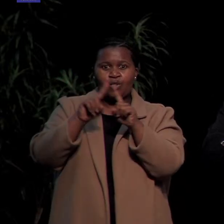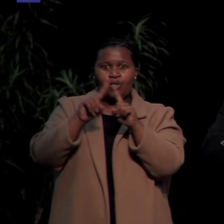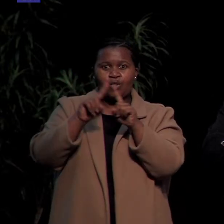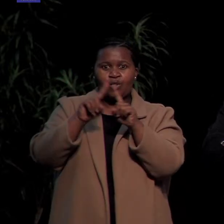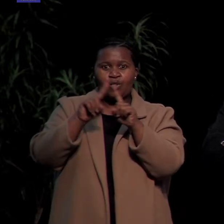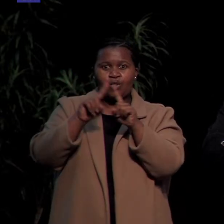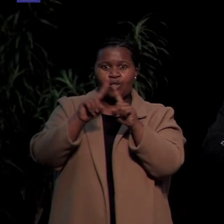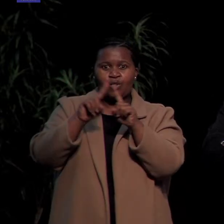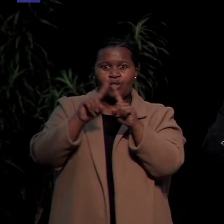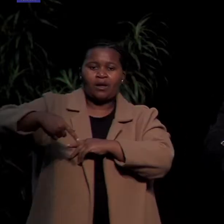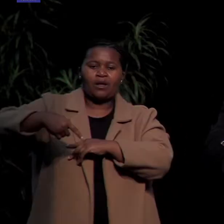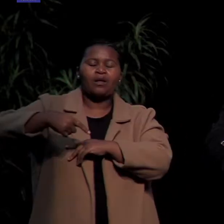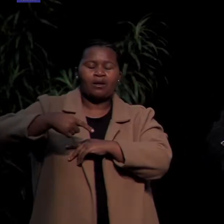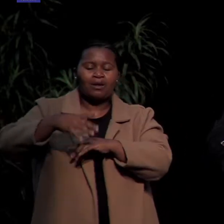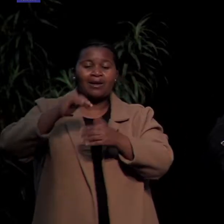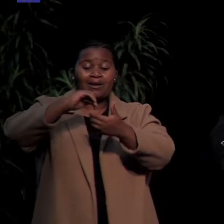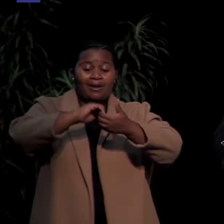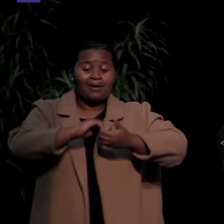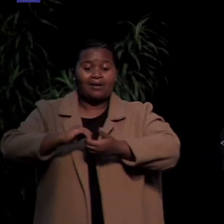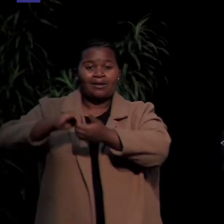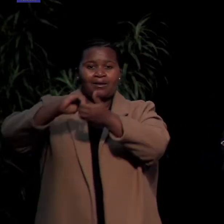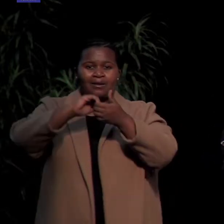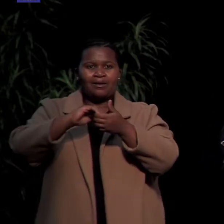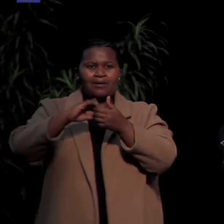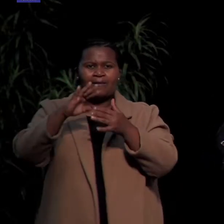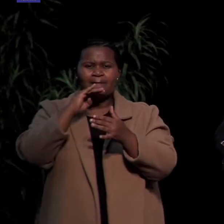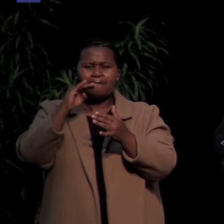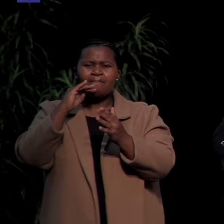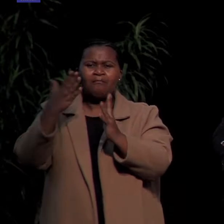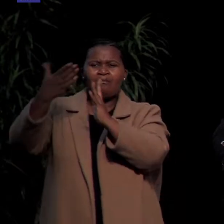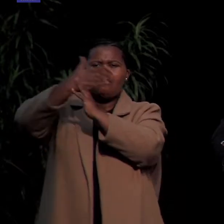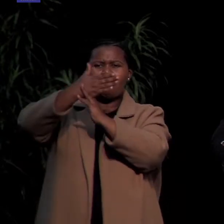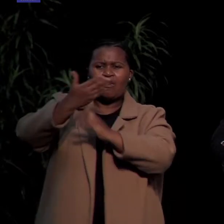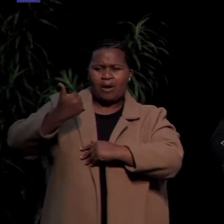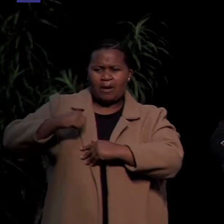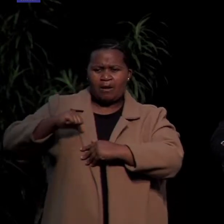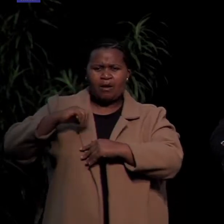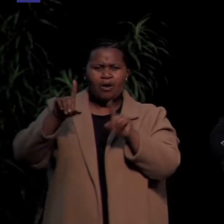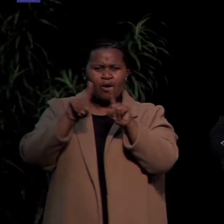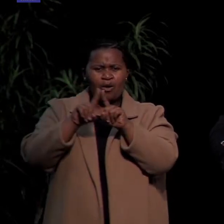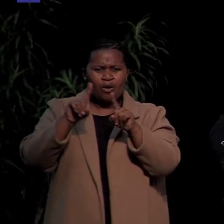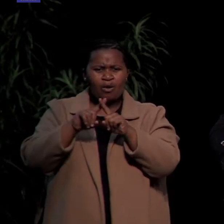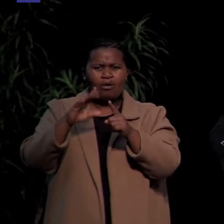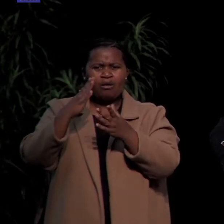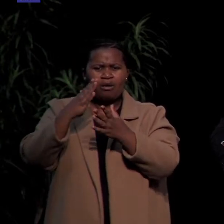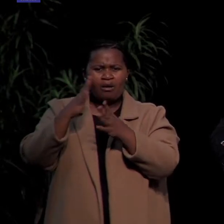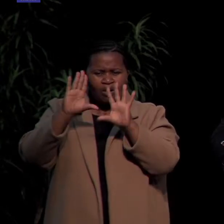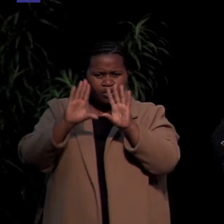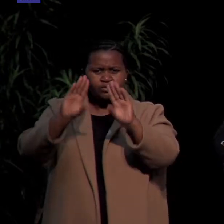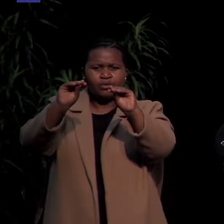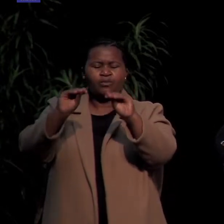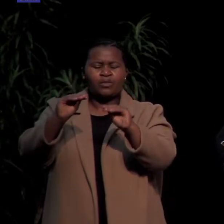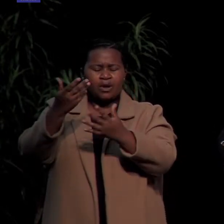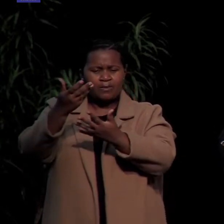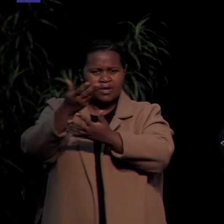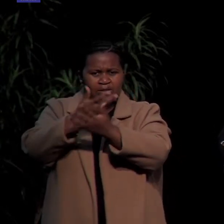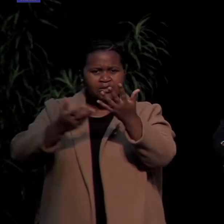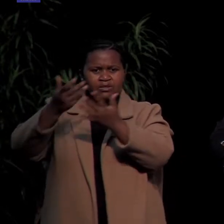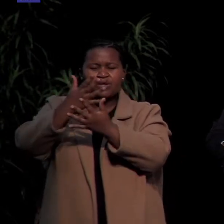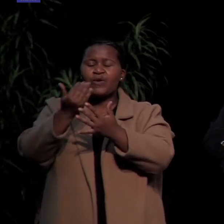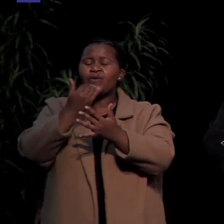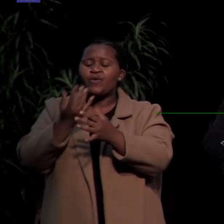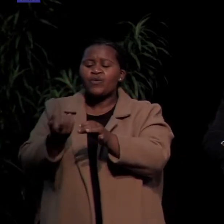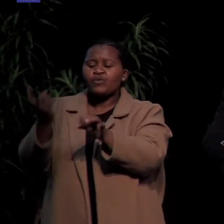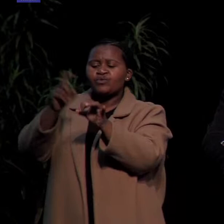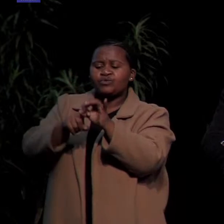Ratepayers Association. The association sought to interdict the municipality from disconnecting services of customers who have joined the